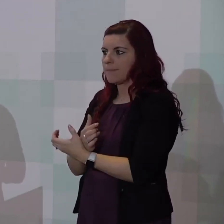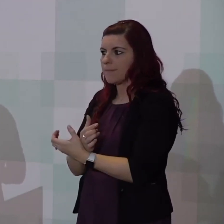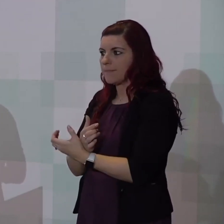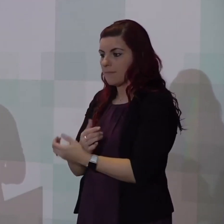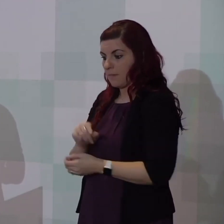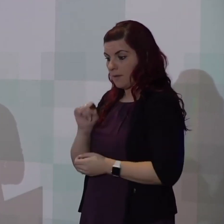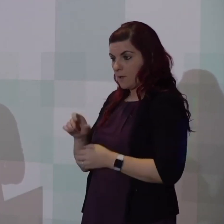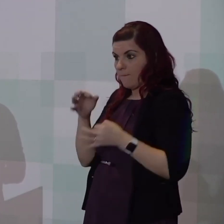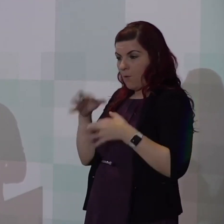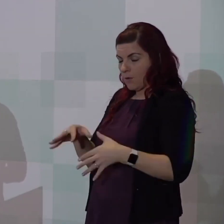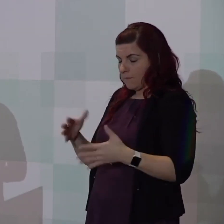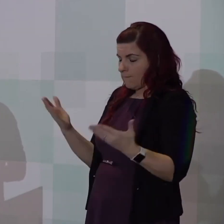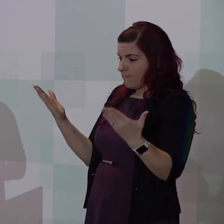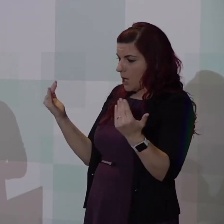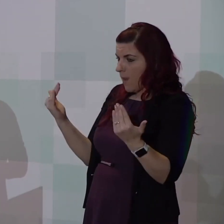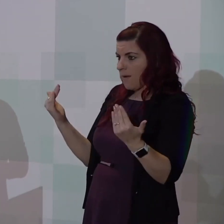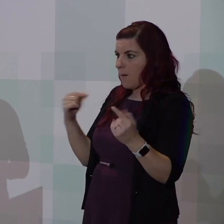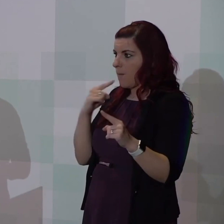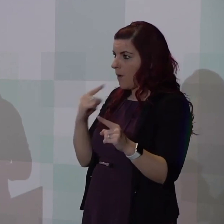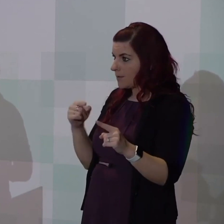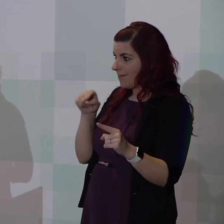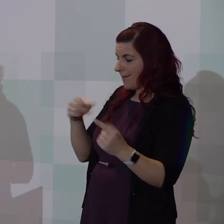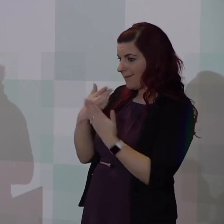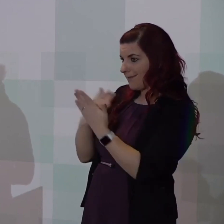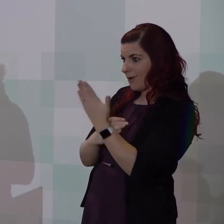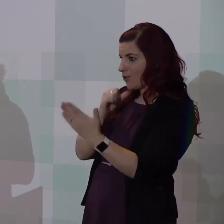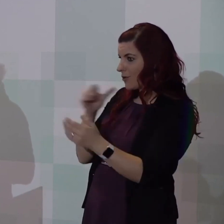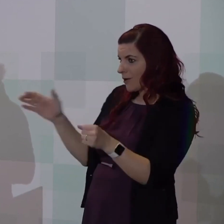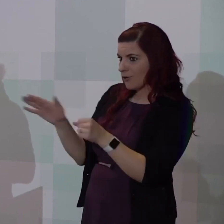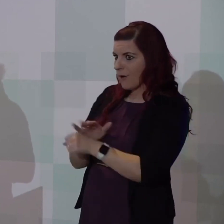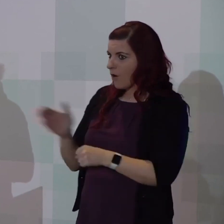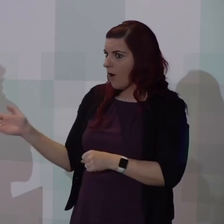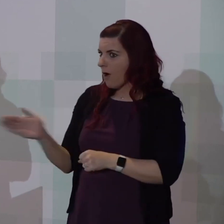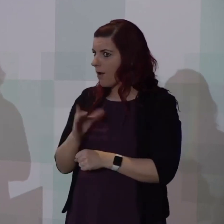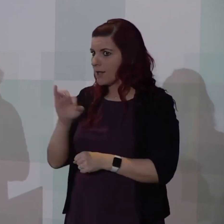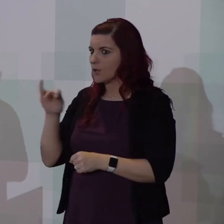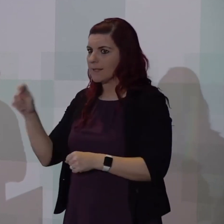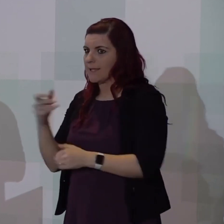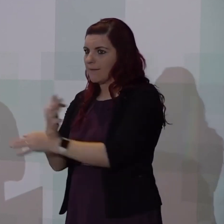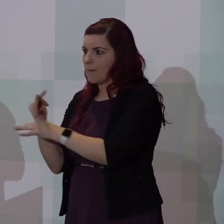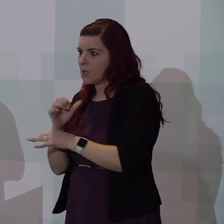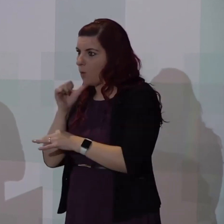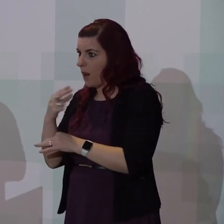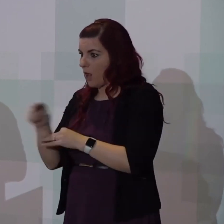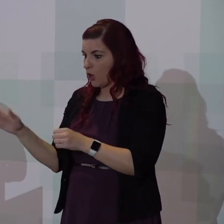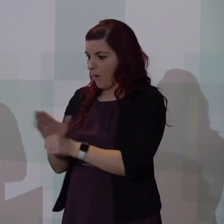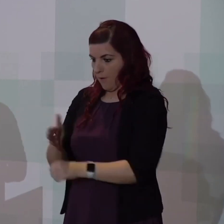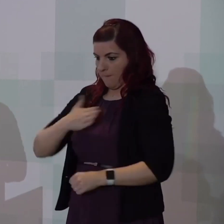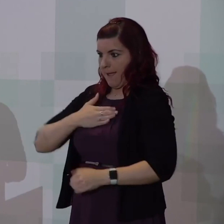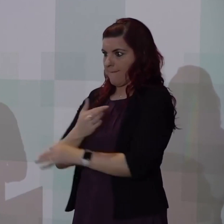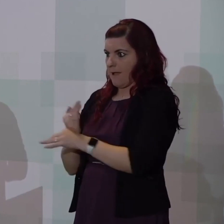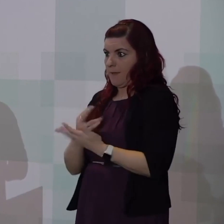is obviously very welcome. However, this law does not cover all LGBT families, and it will not cover our family, for